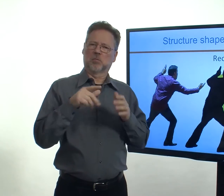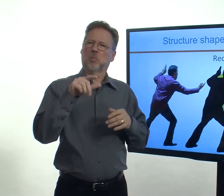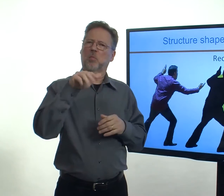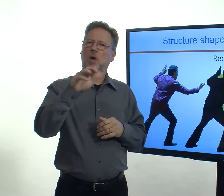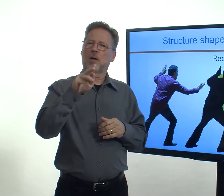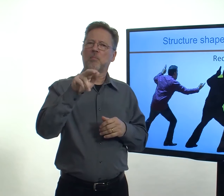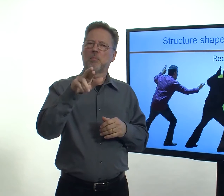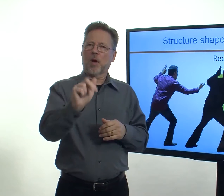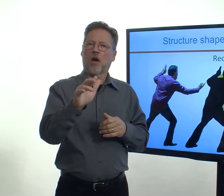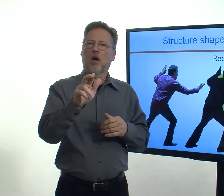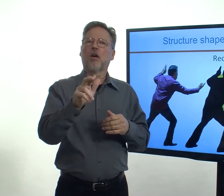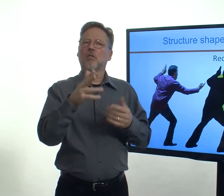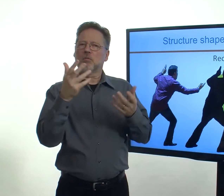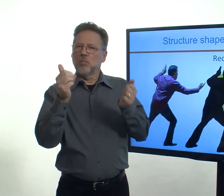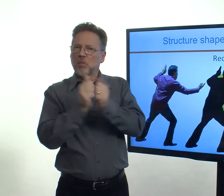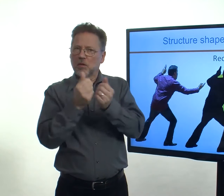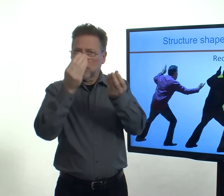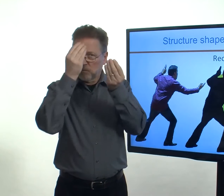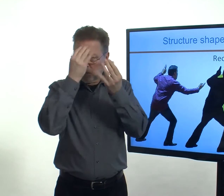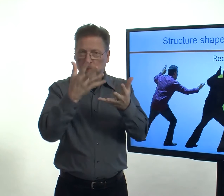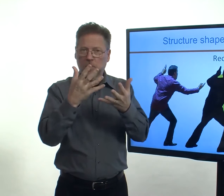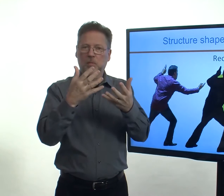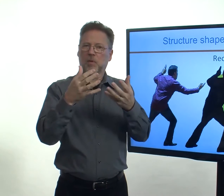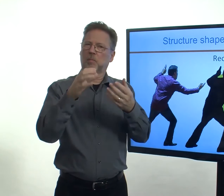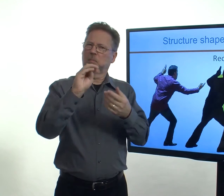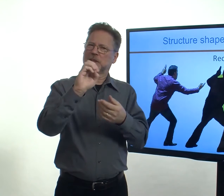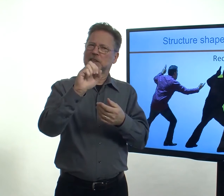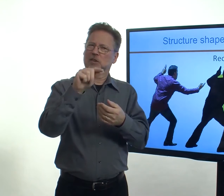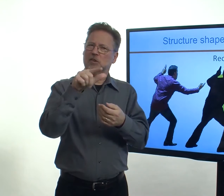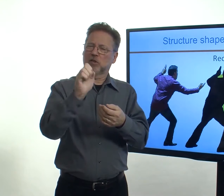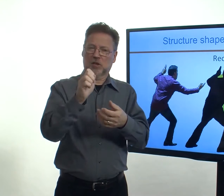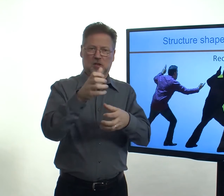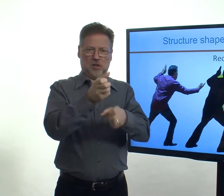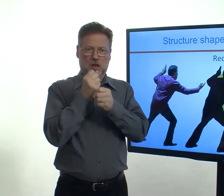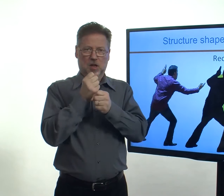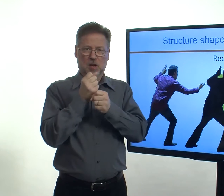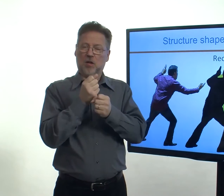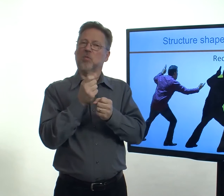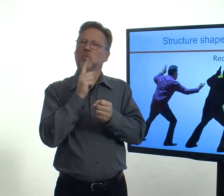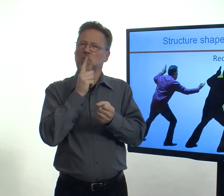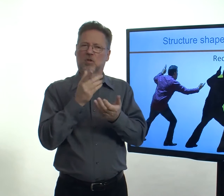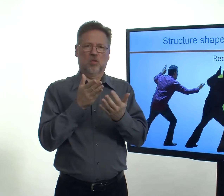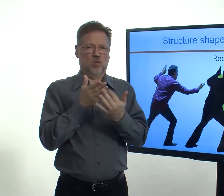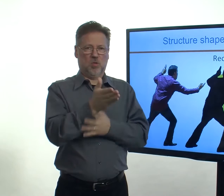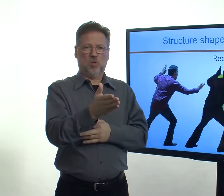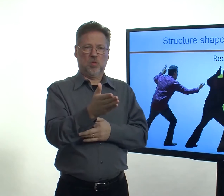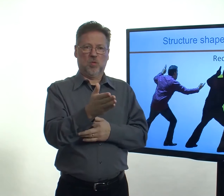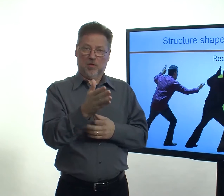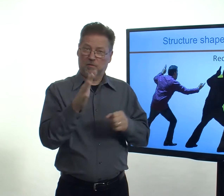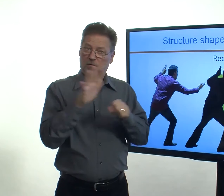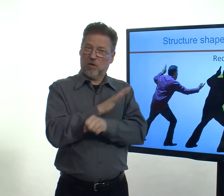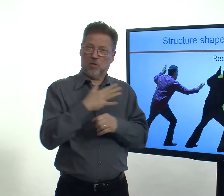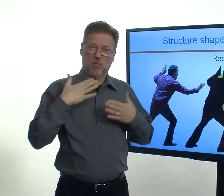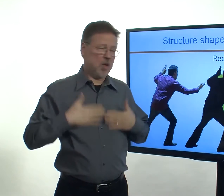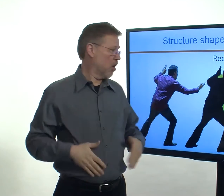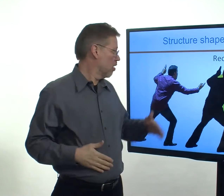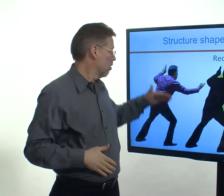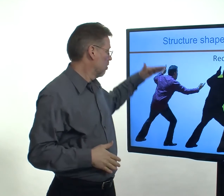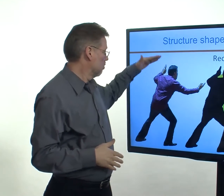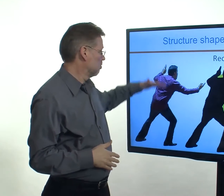Structure means grammar along with information, a message that you receive not by someone using the whole body, but